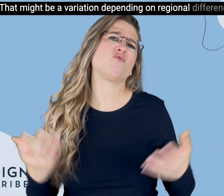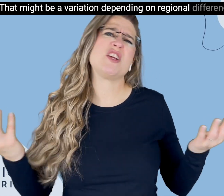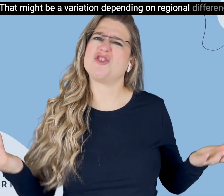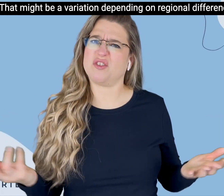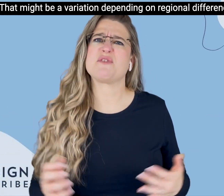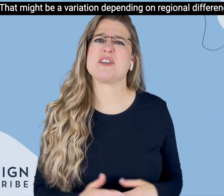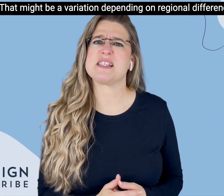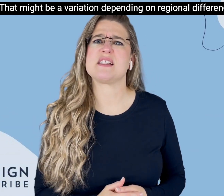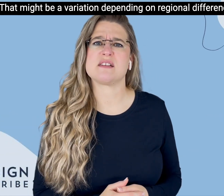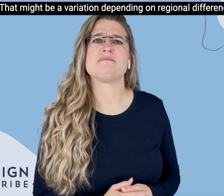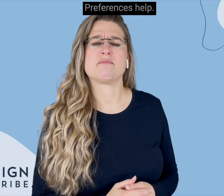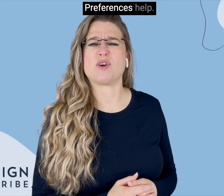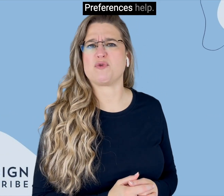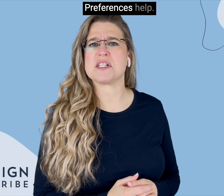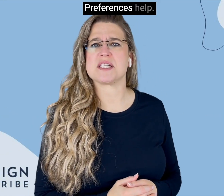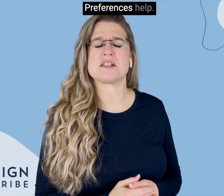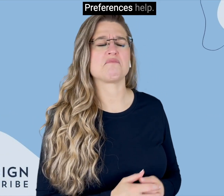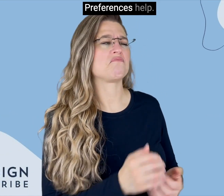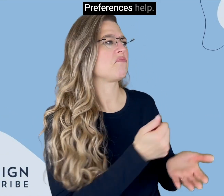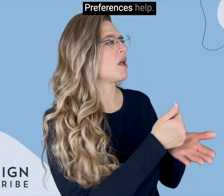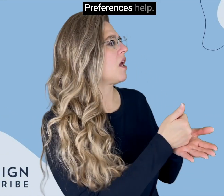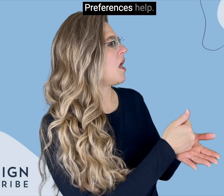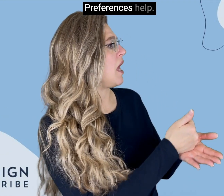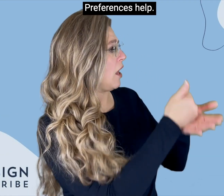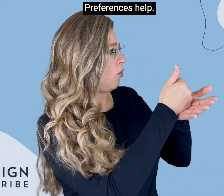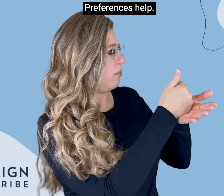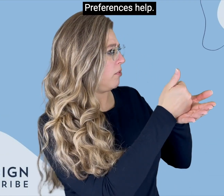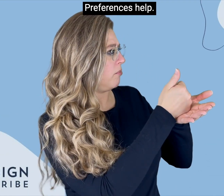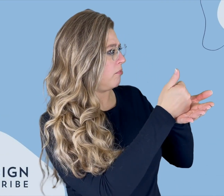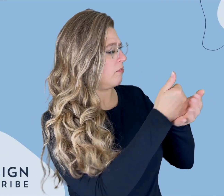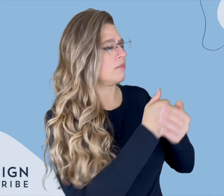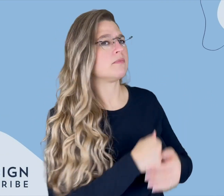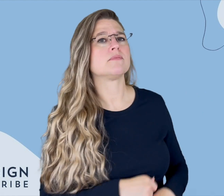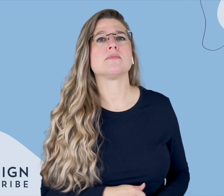regional differences, preferences. Help.